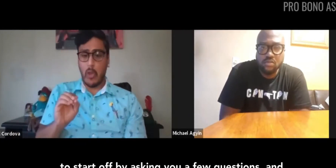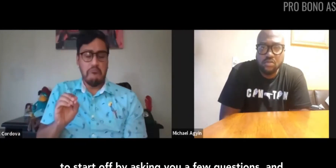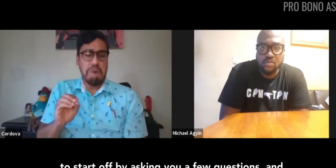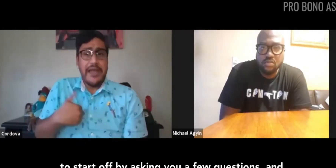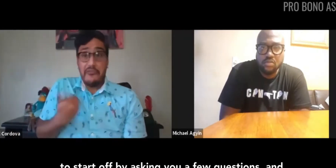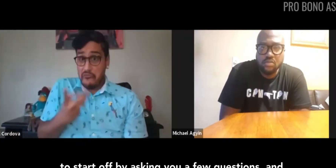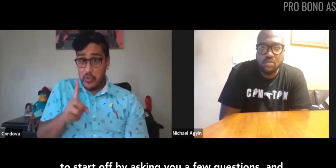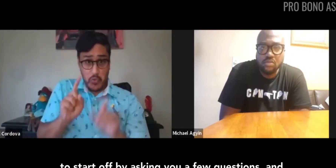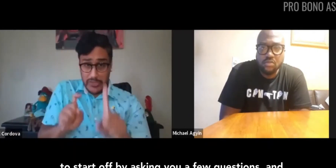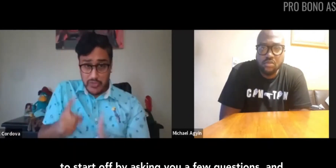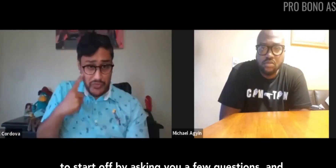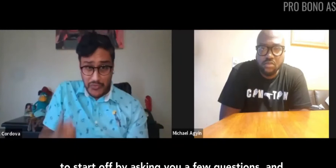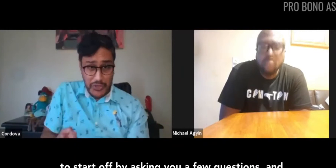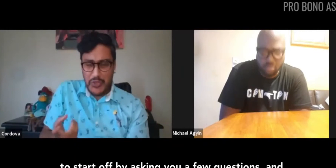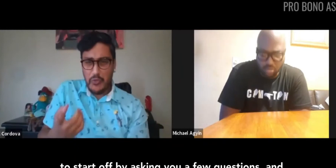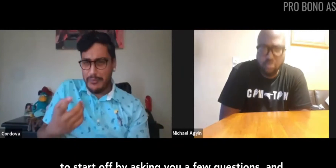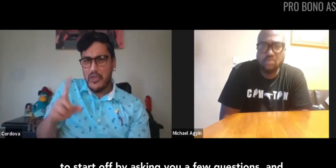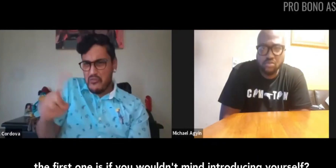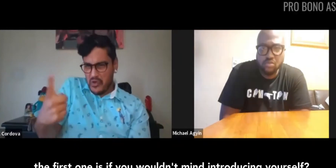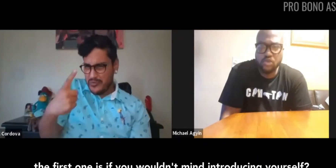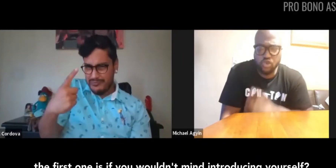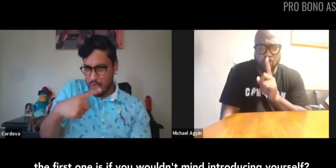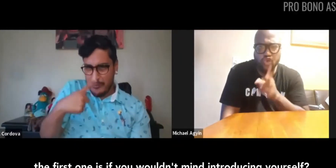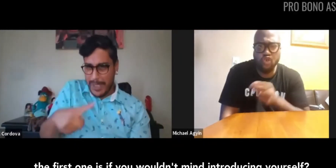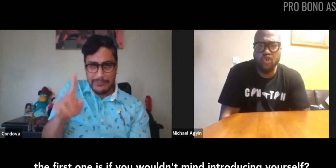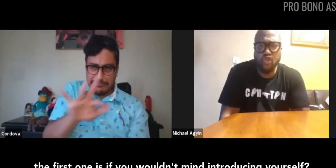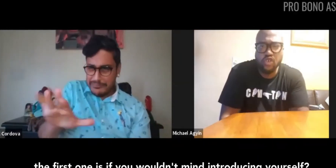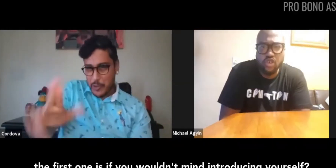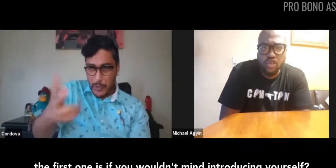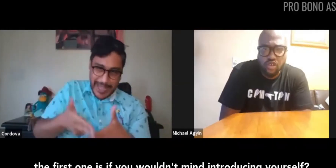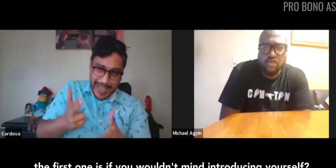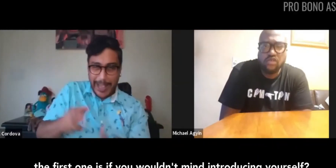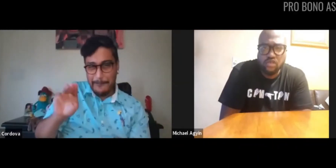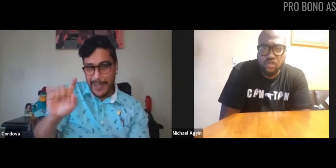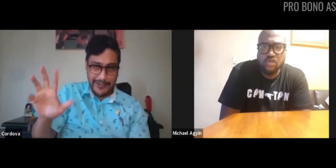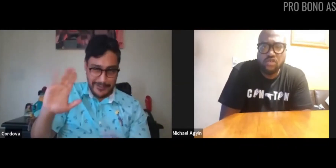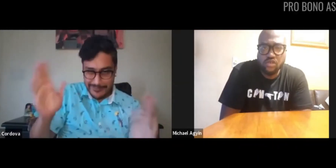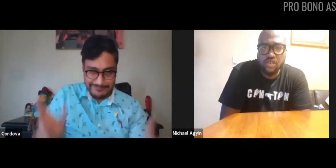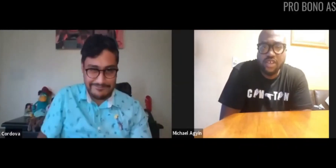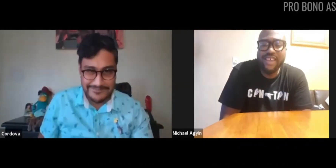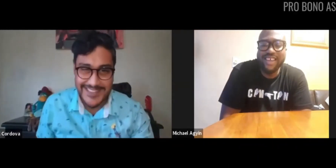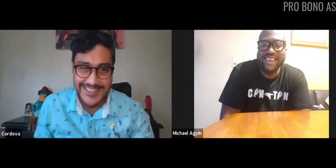I'm going to start off by asking you a few questions. And the first one is if you wouldn't mind introducing yourself.